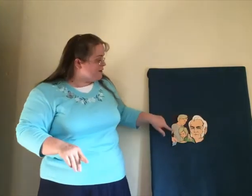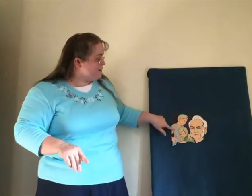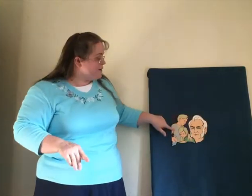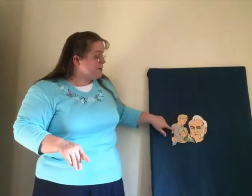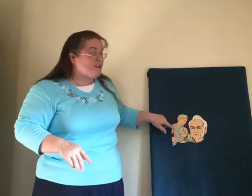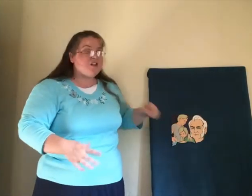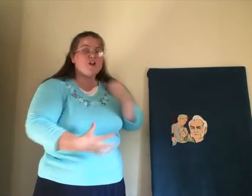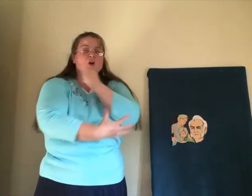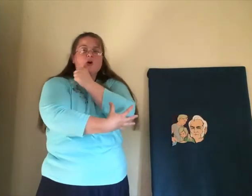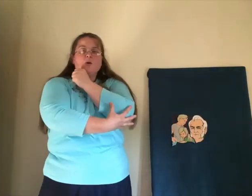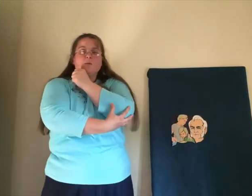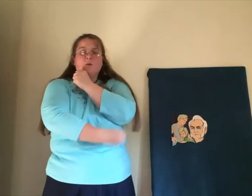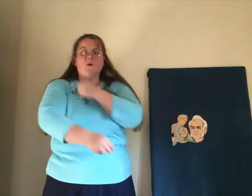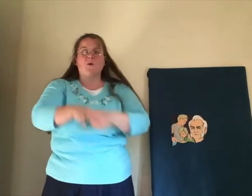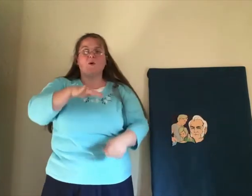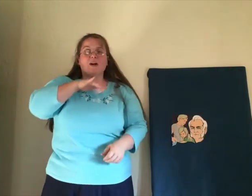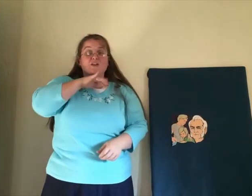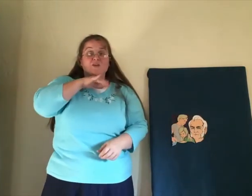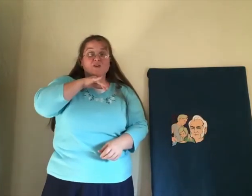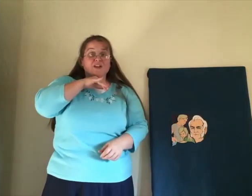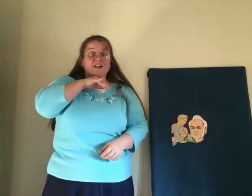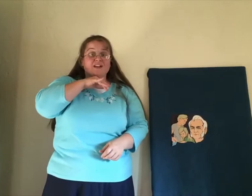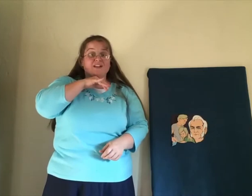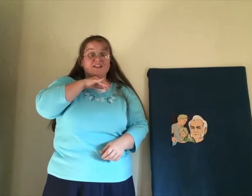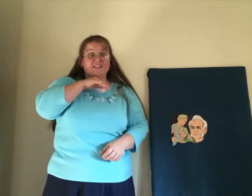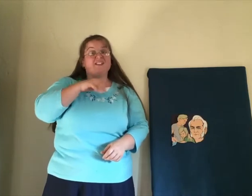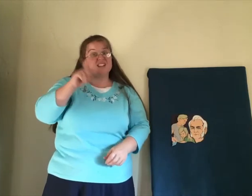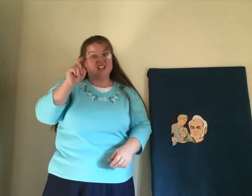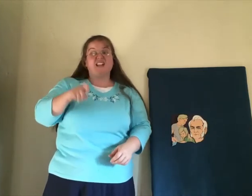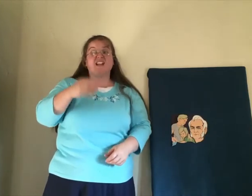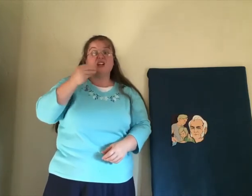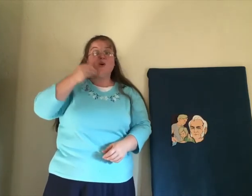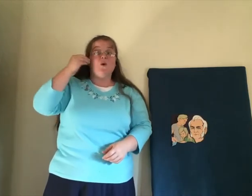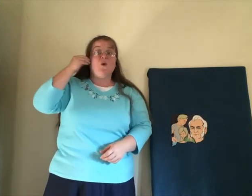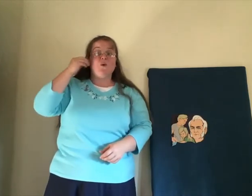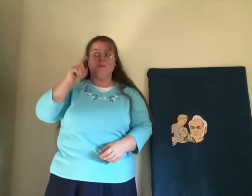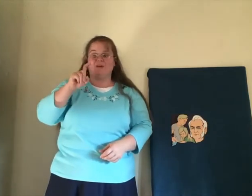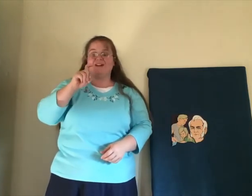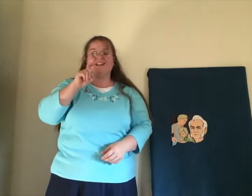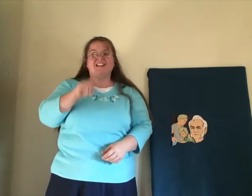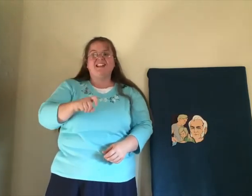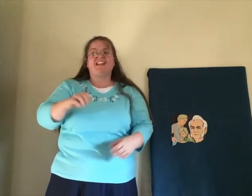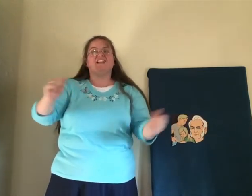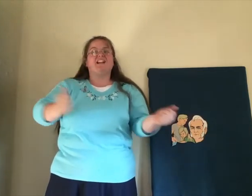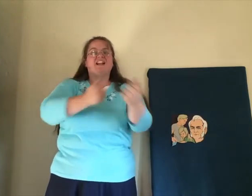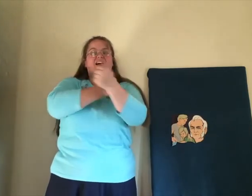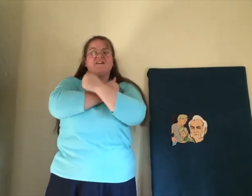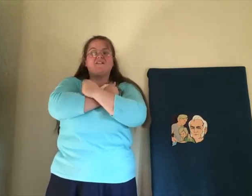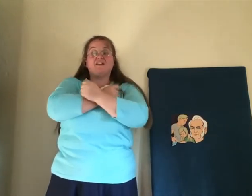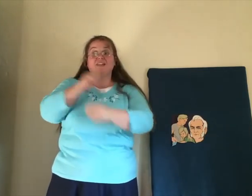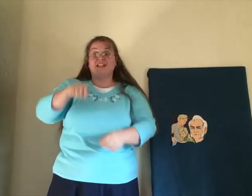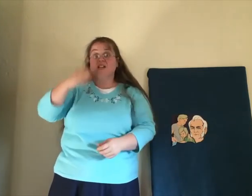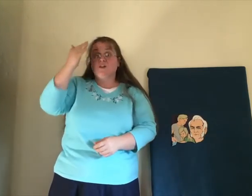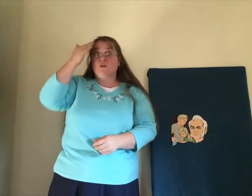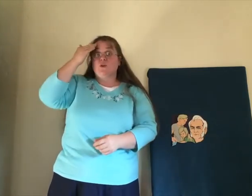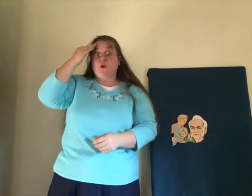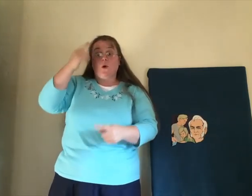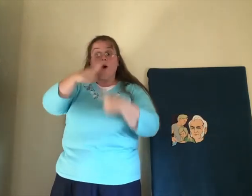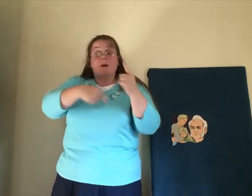Do you see the children? They're poor and dirty. They need a home. They